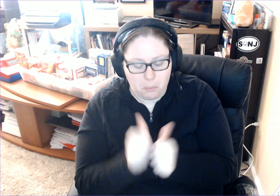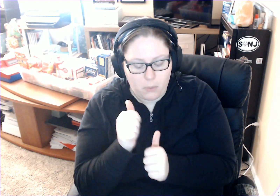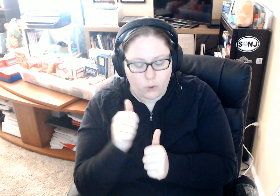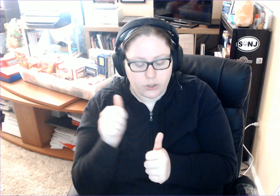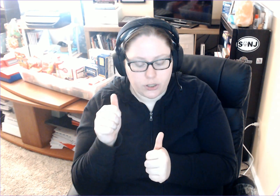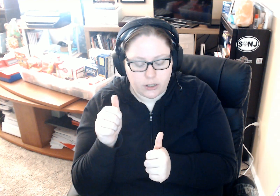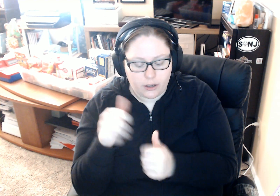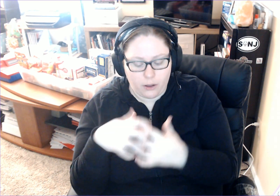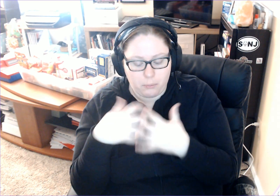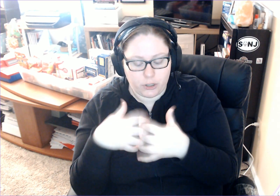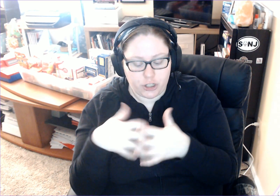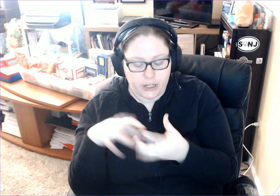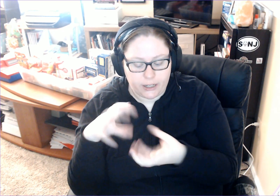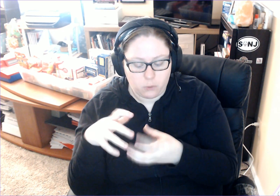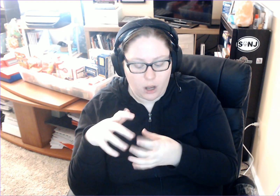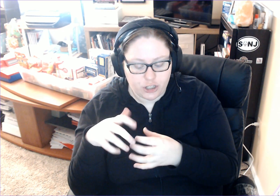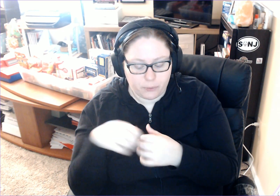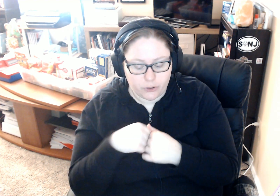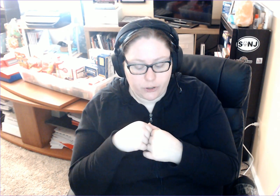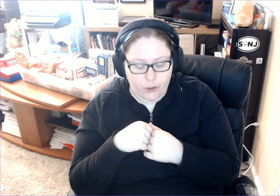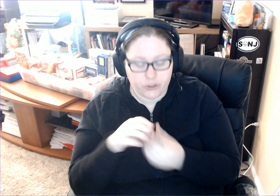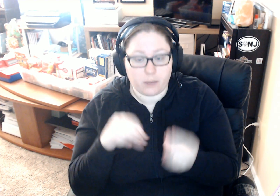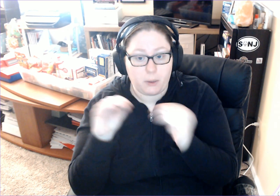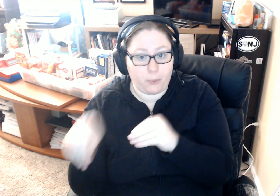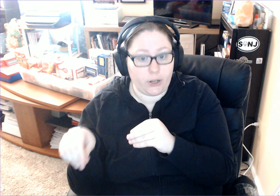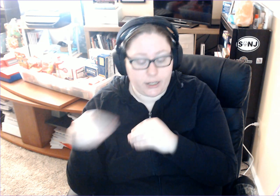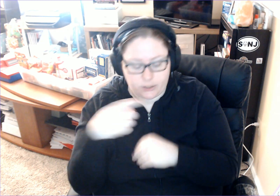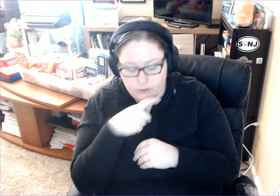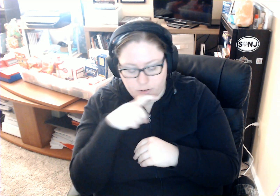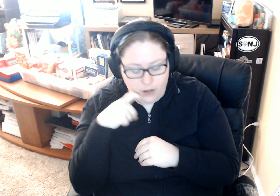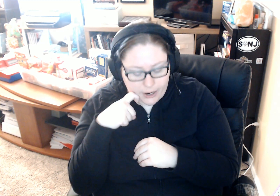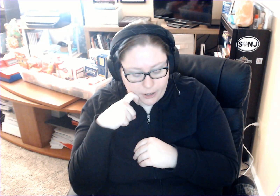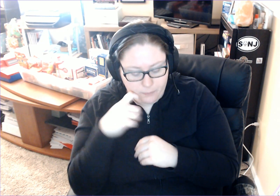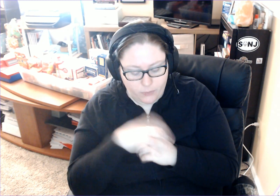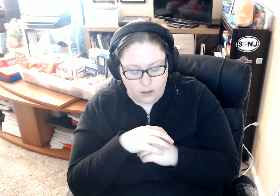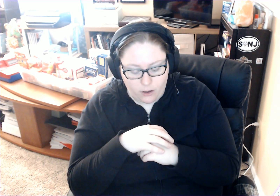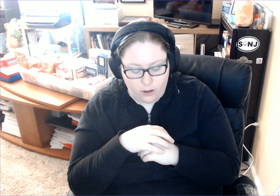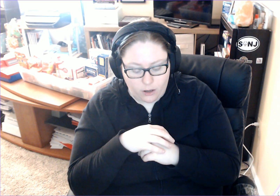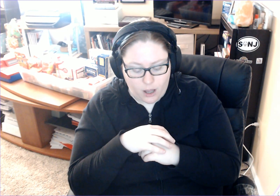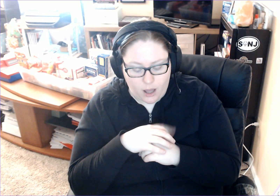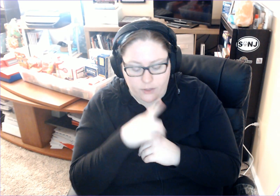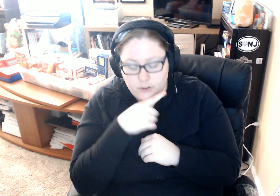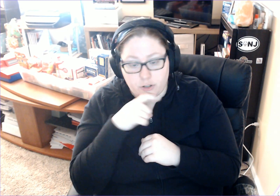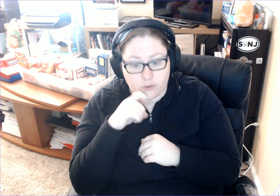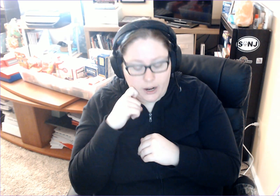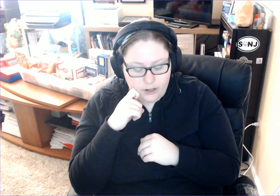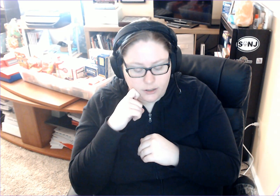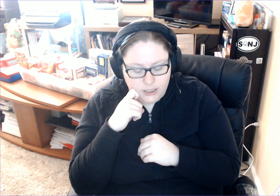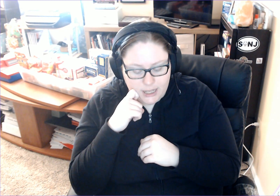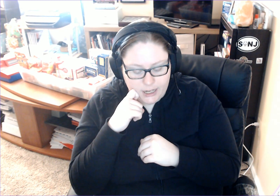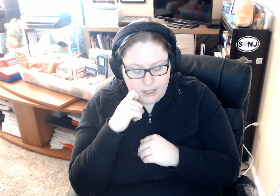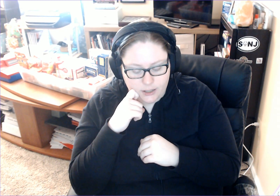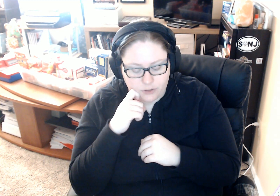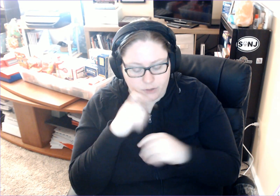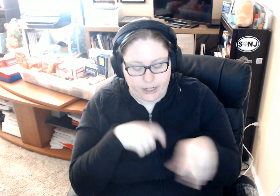Most machine washable clothes can be put into the dryer. The dryer settings range